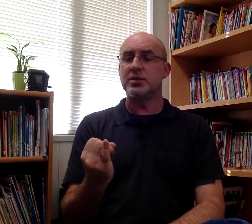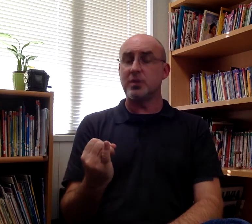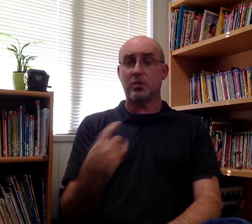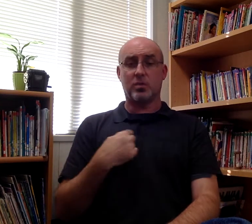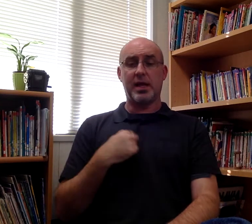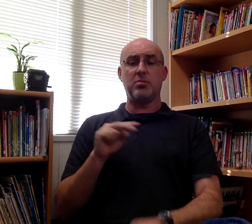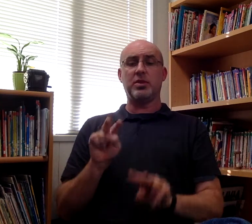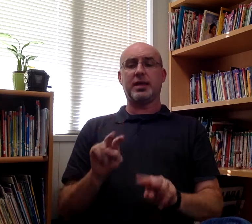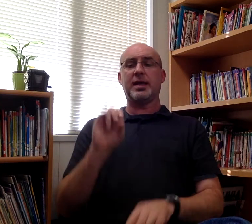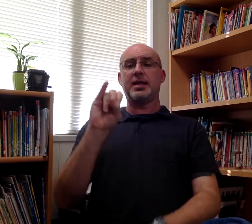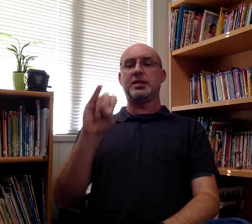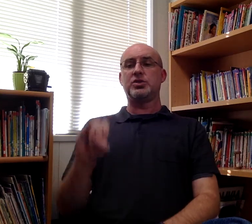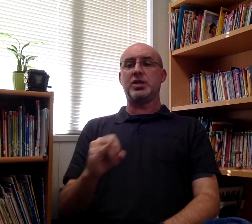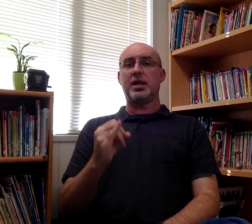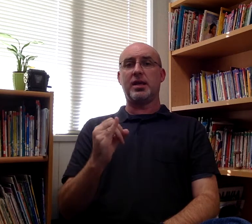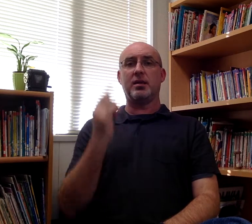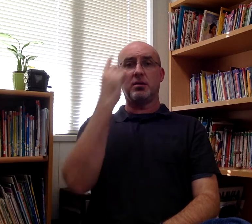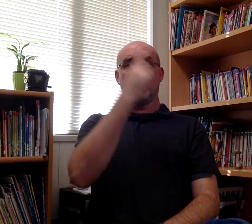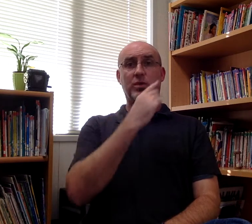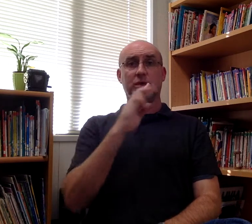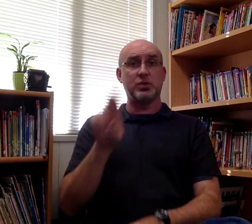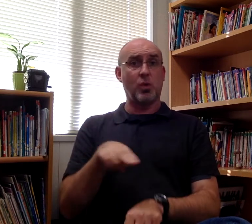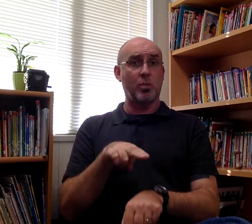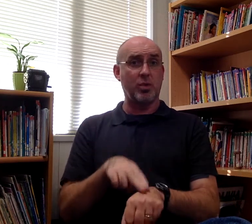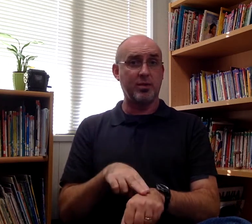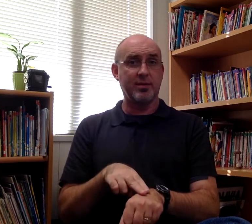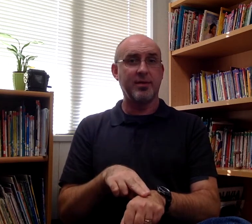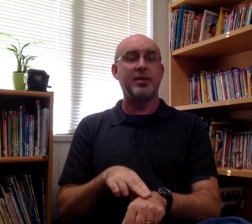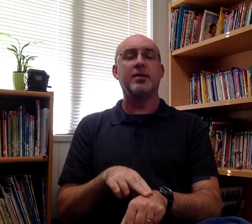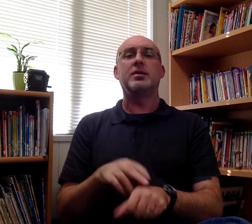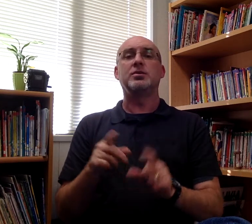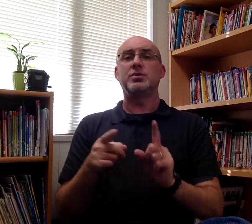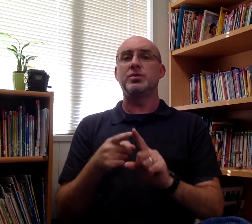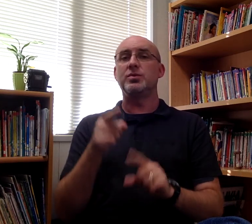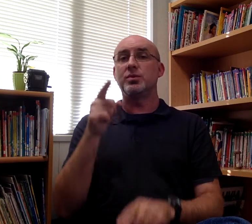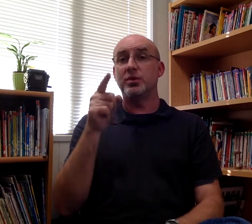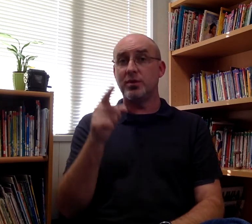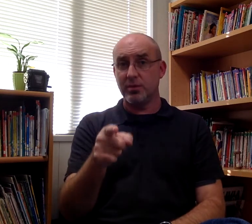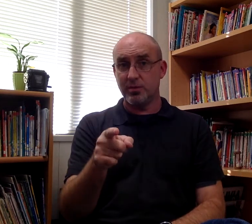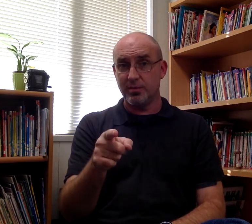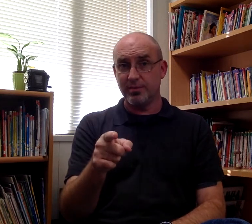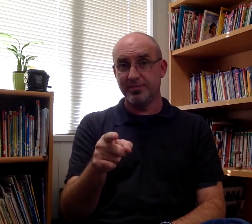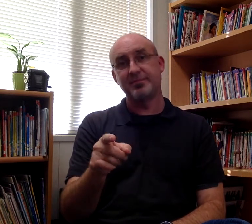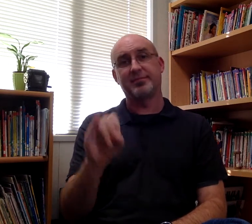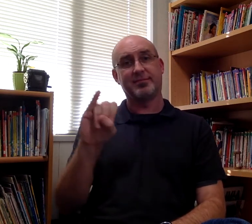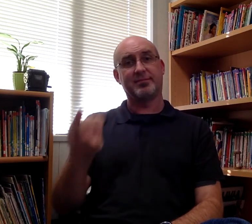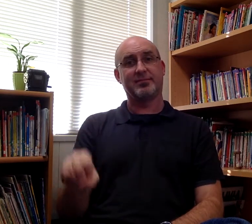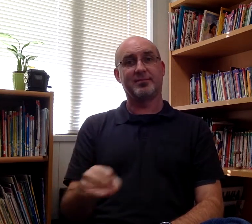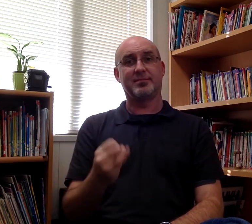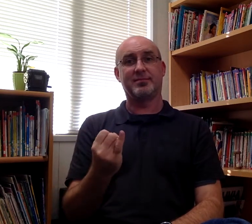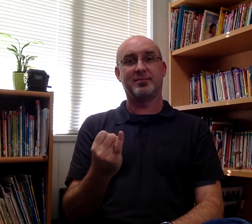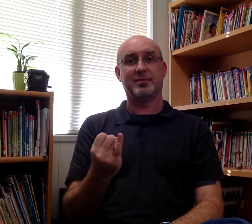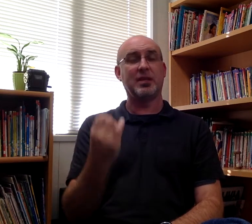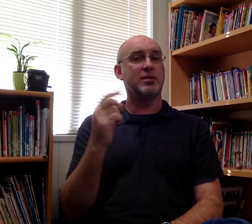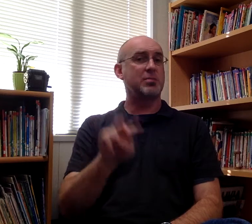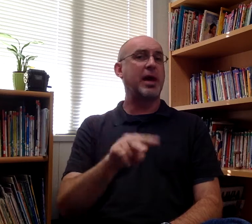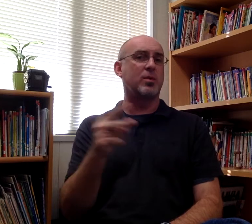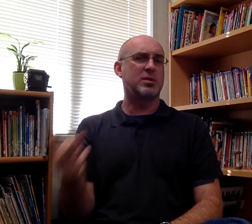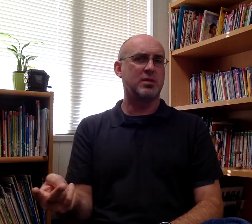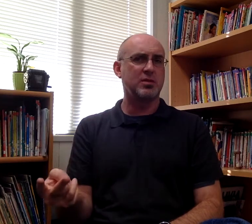So when I'm looking at it, the J looks normal. To you, it looks backwards, it looks